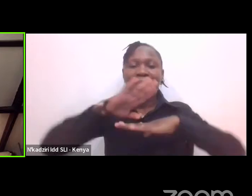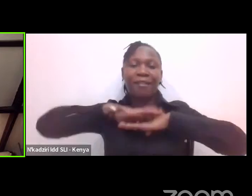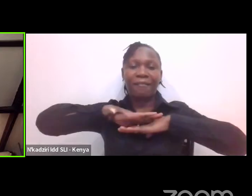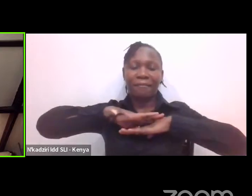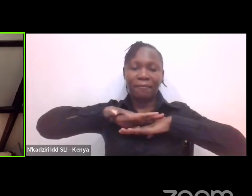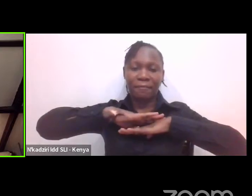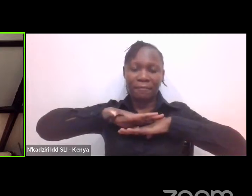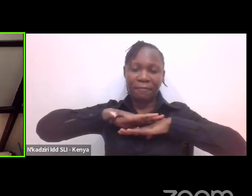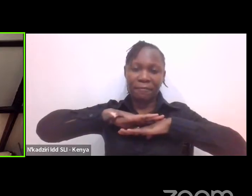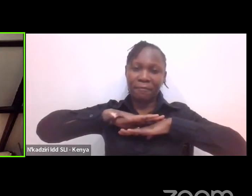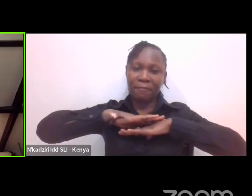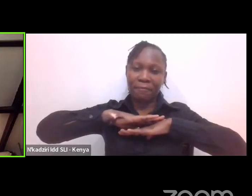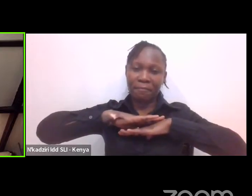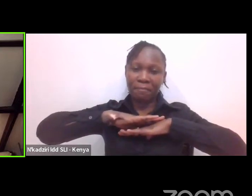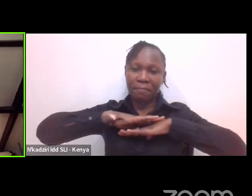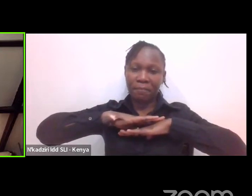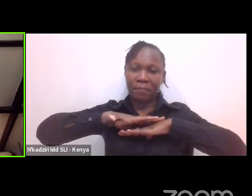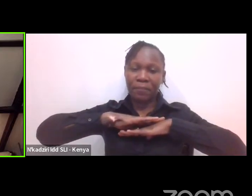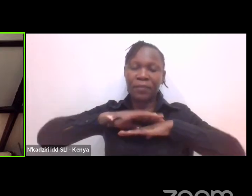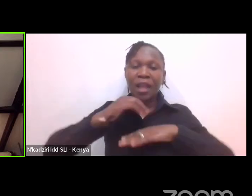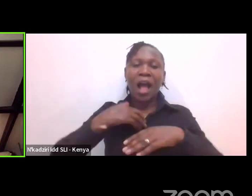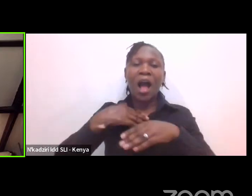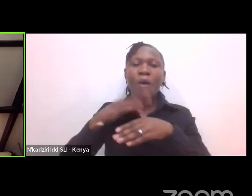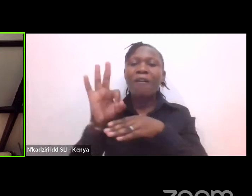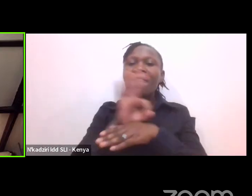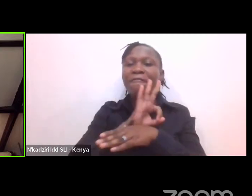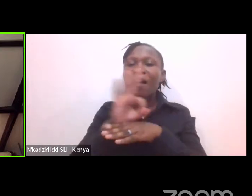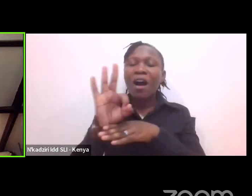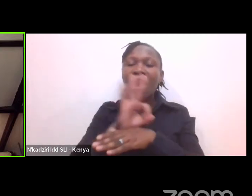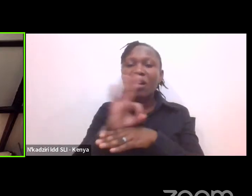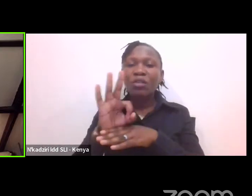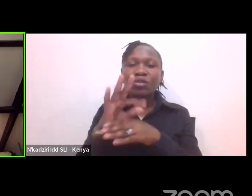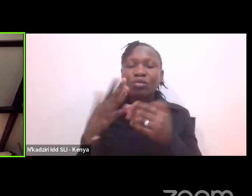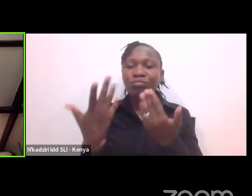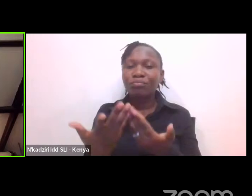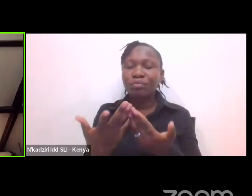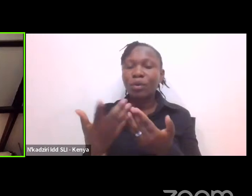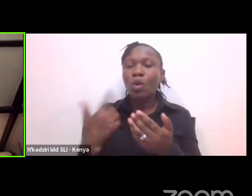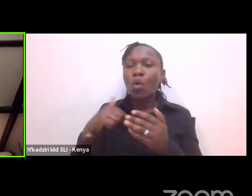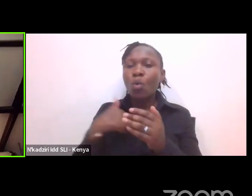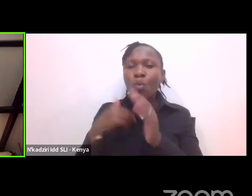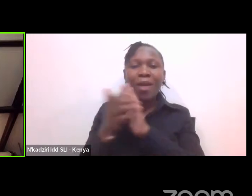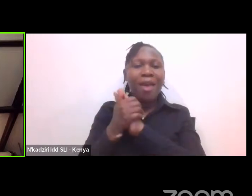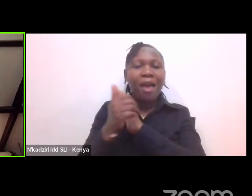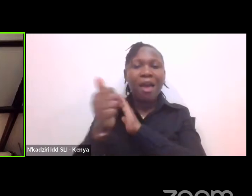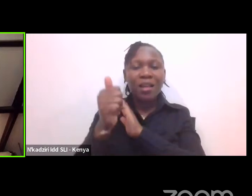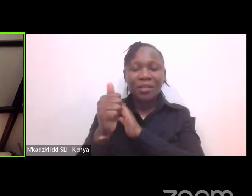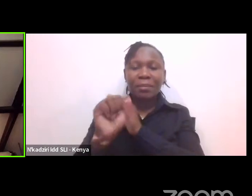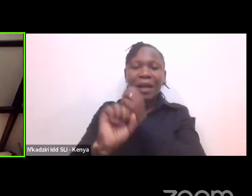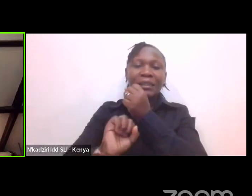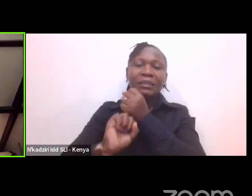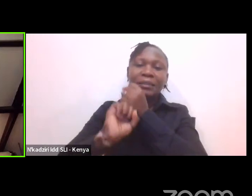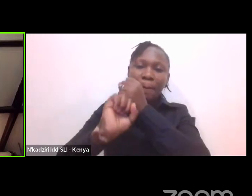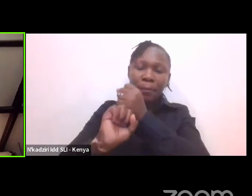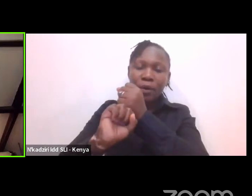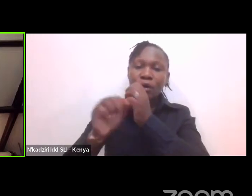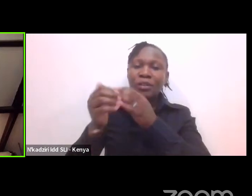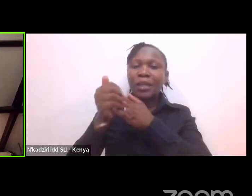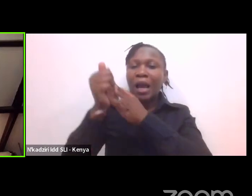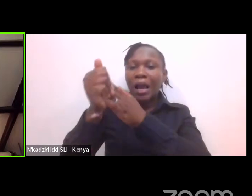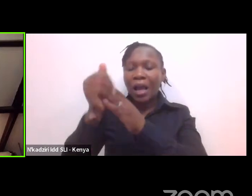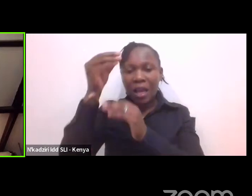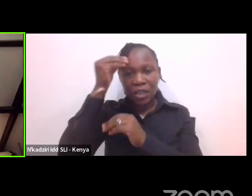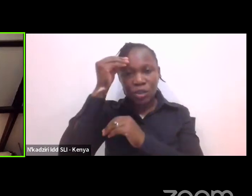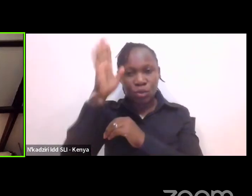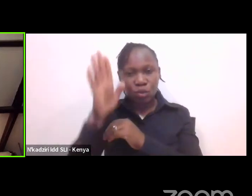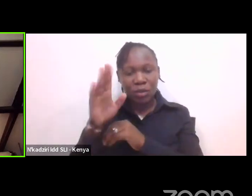Our function is to be the expert at supporting and guiding students as they